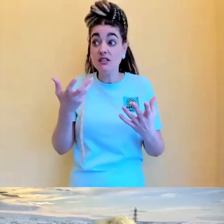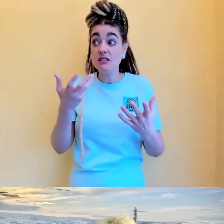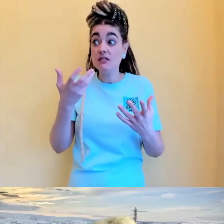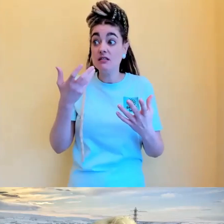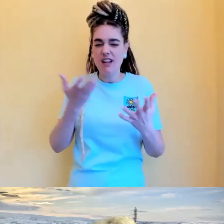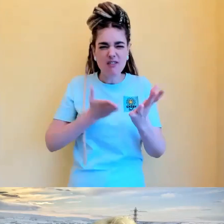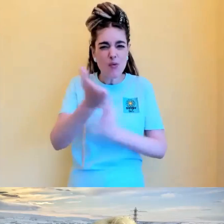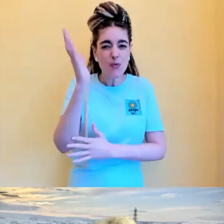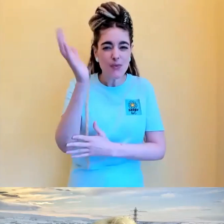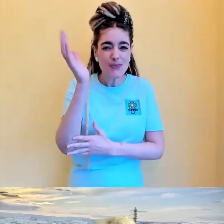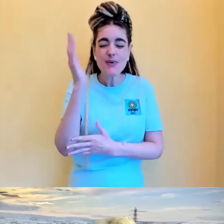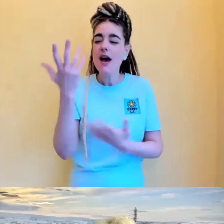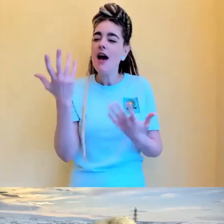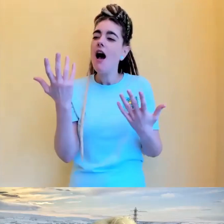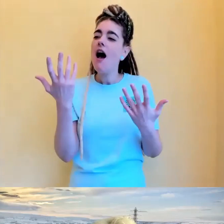about